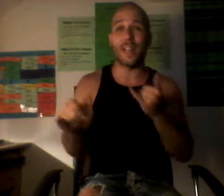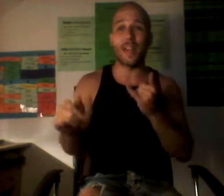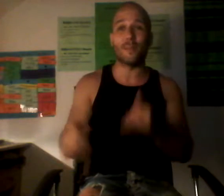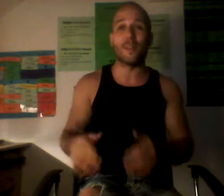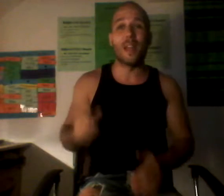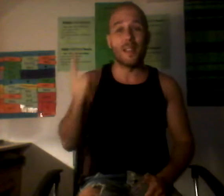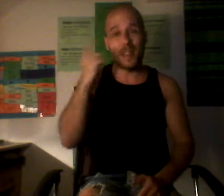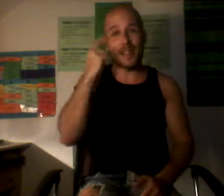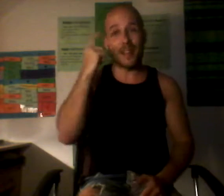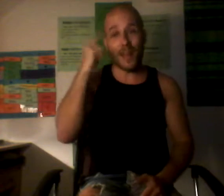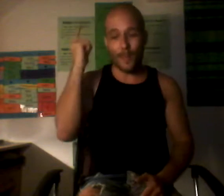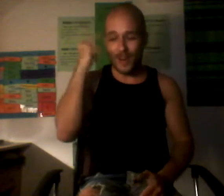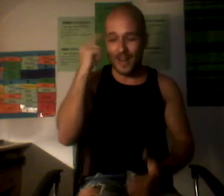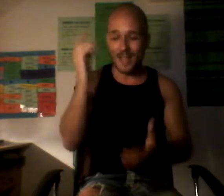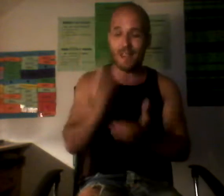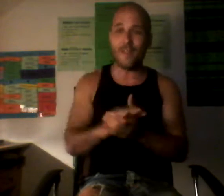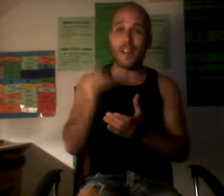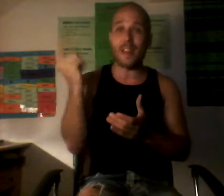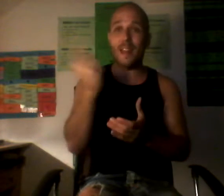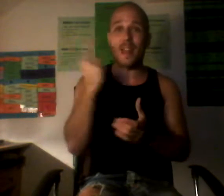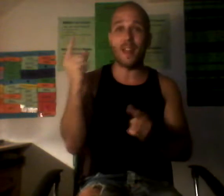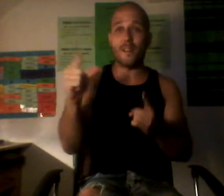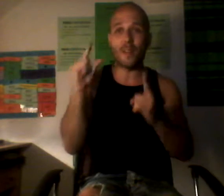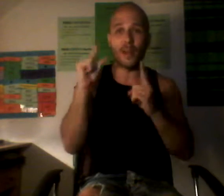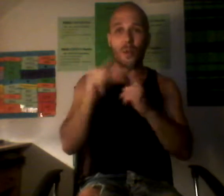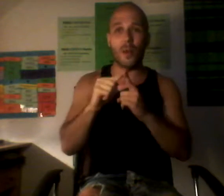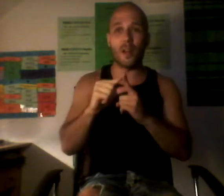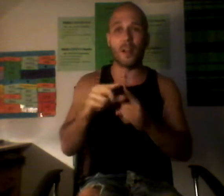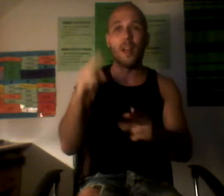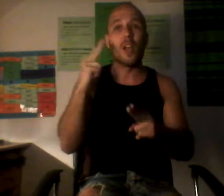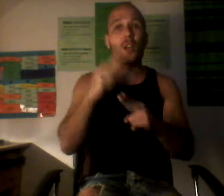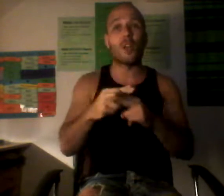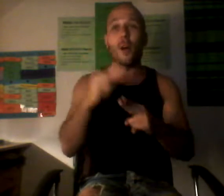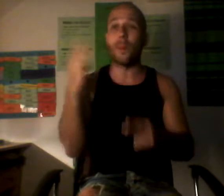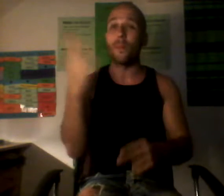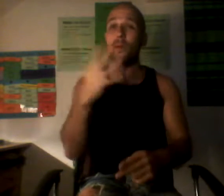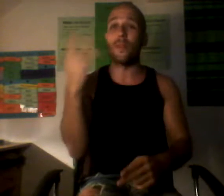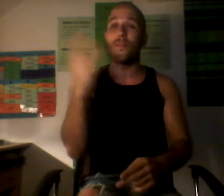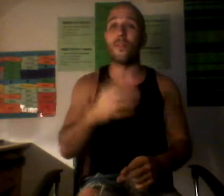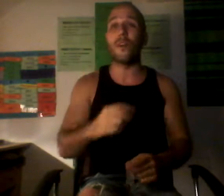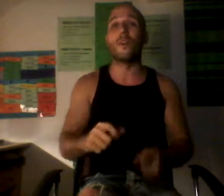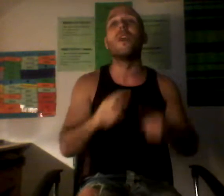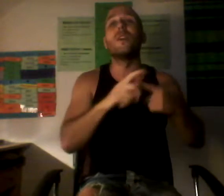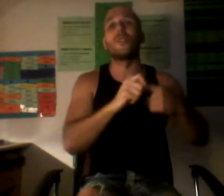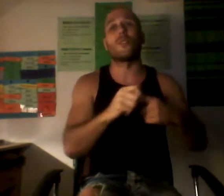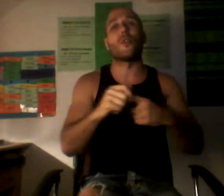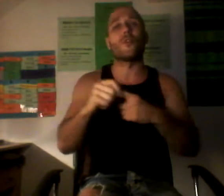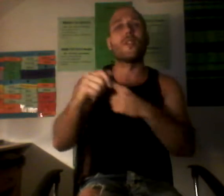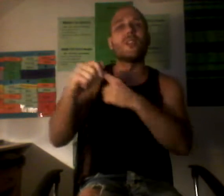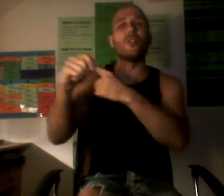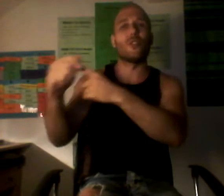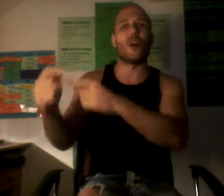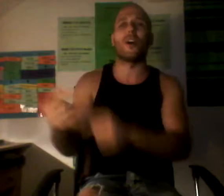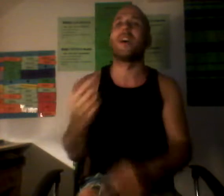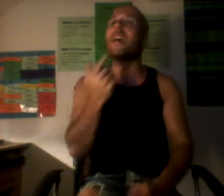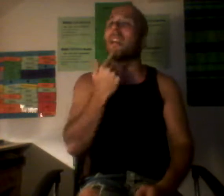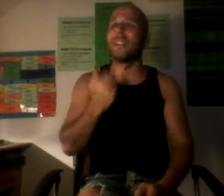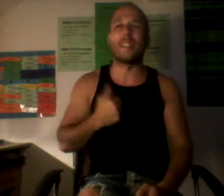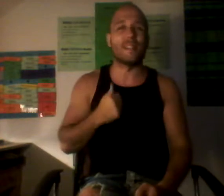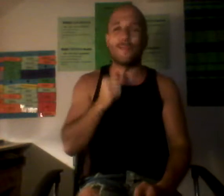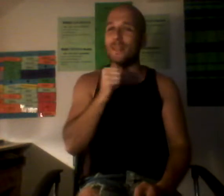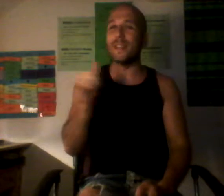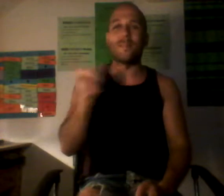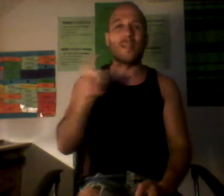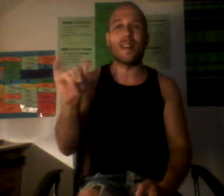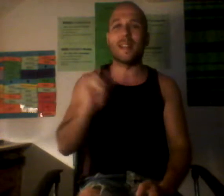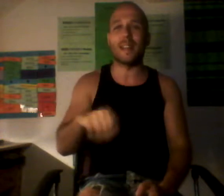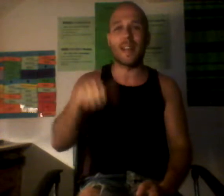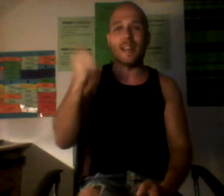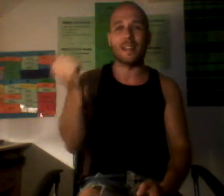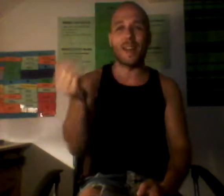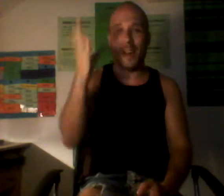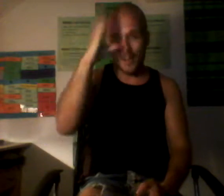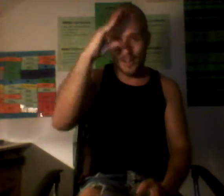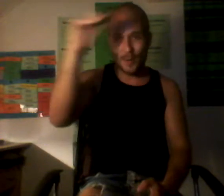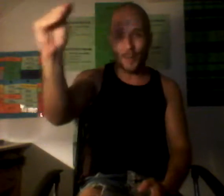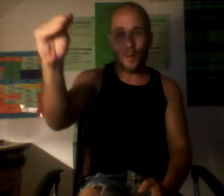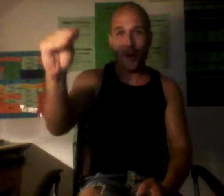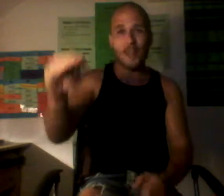games, thinking I believe in every word. Call me beautiful, so original, tell me I'm not like other boys.